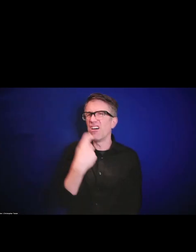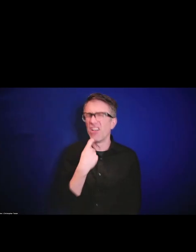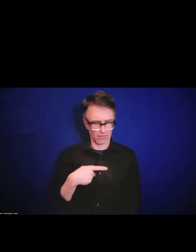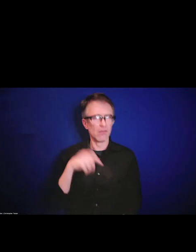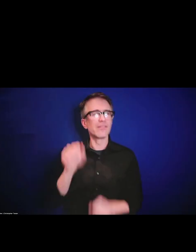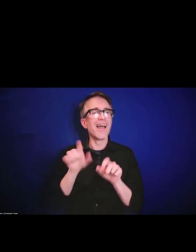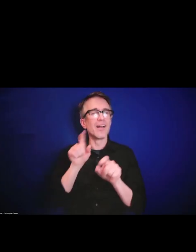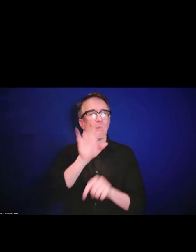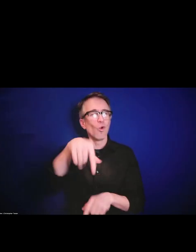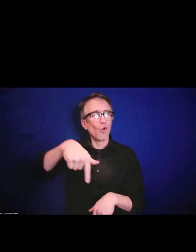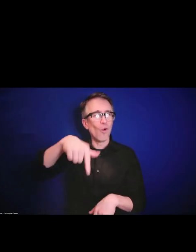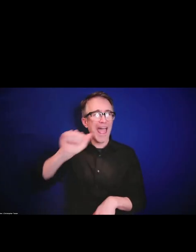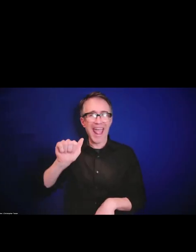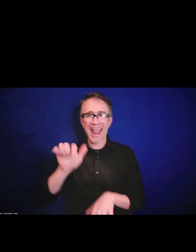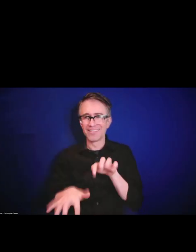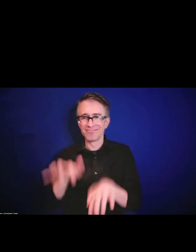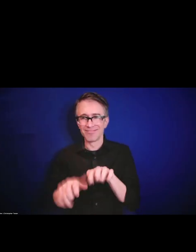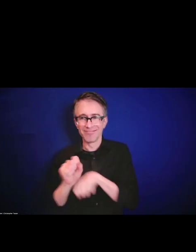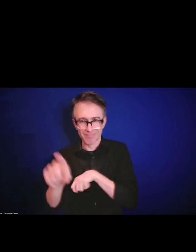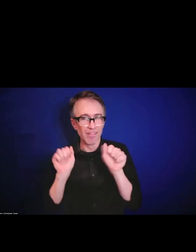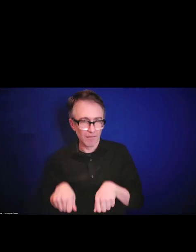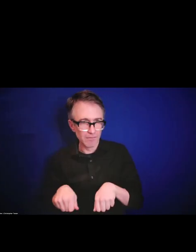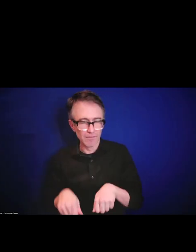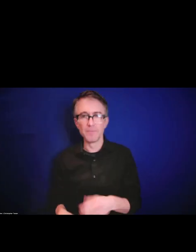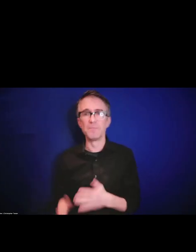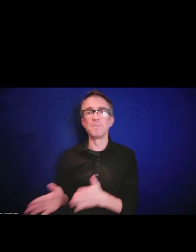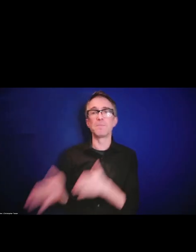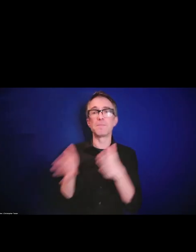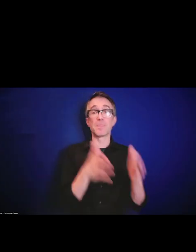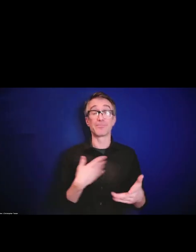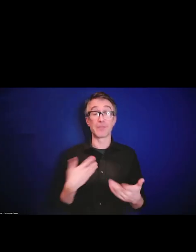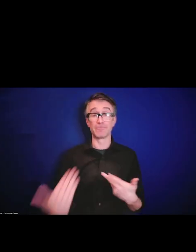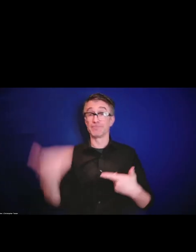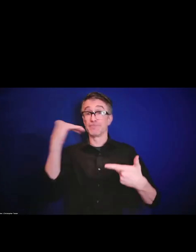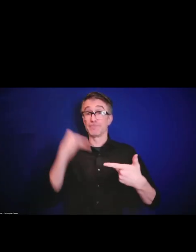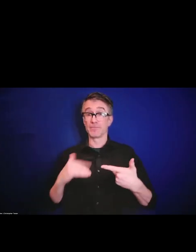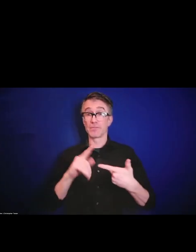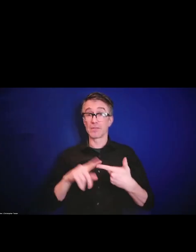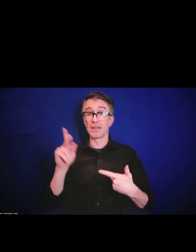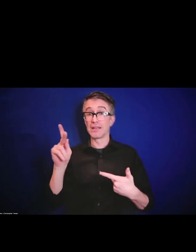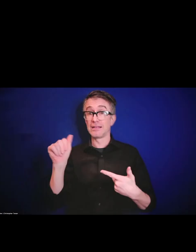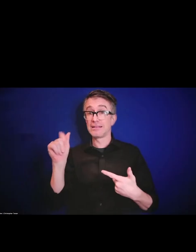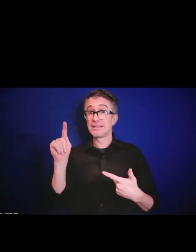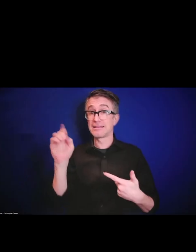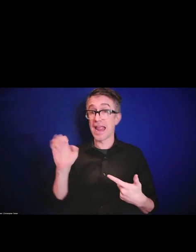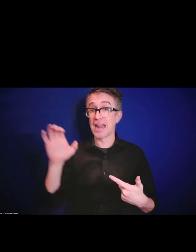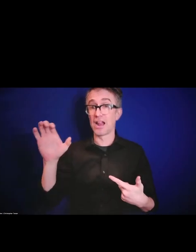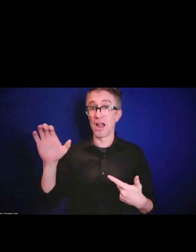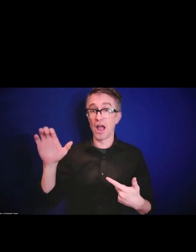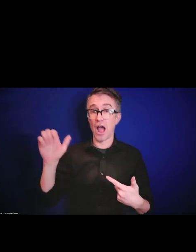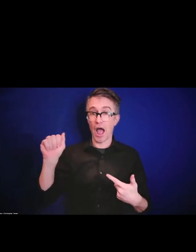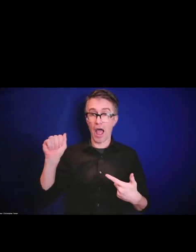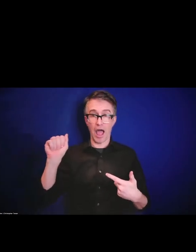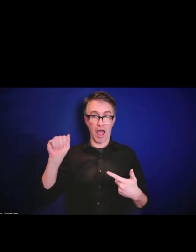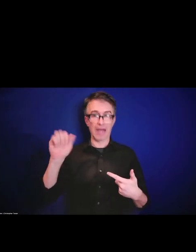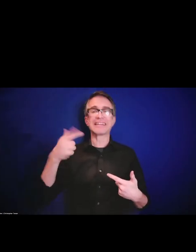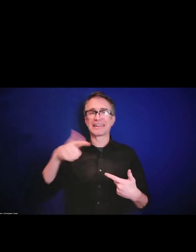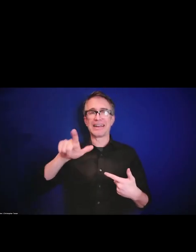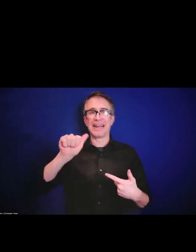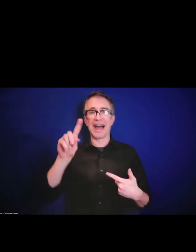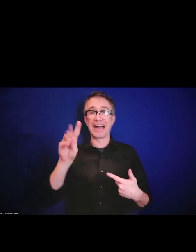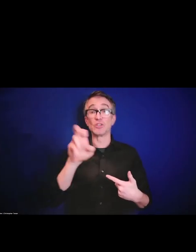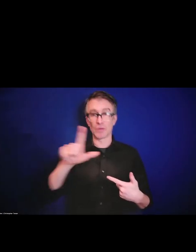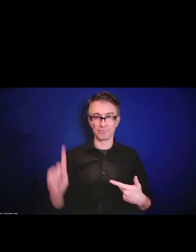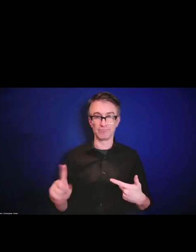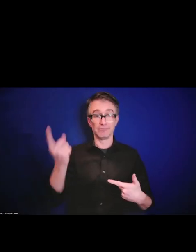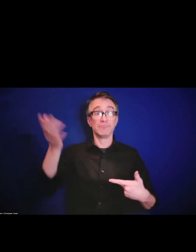Caldwell. Hi, Kate. Kate Caldwell is the Director of Research and Policy at UCLA School of Law. And she will talk